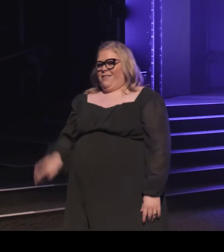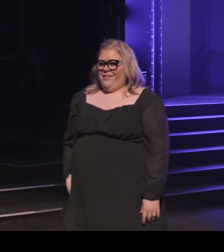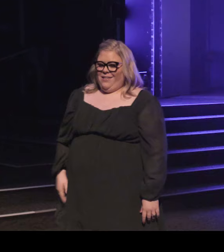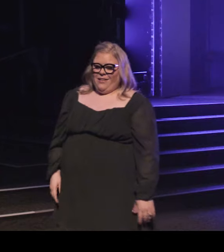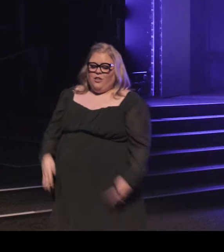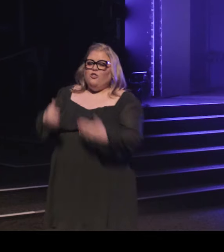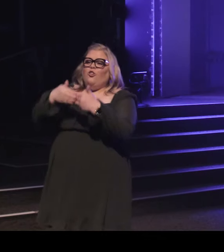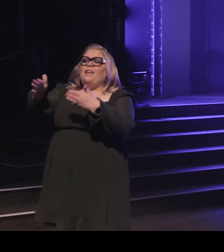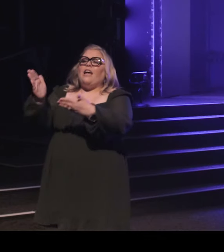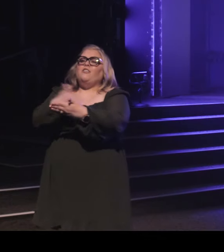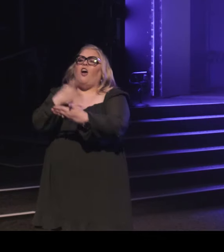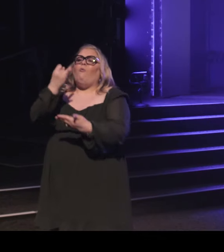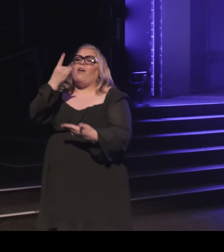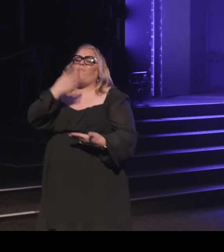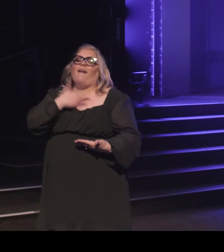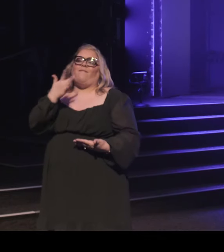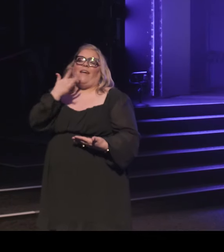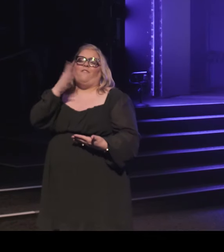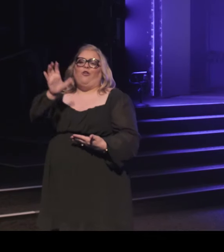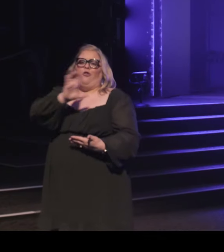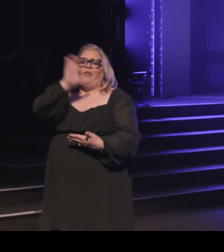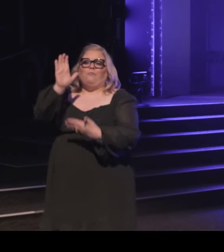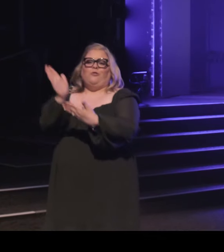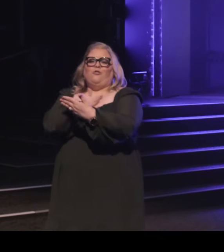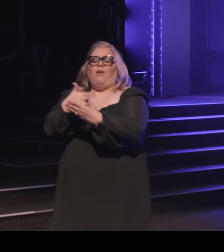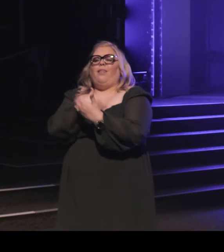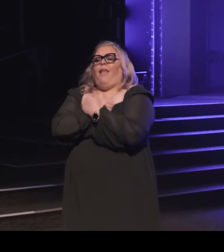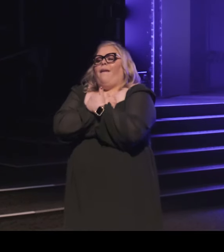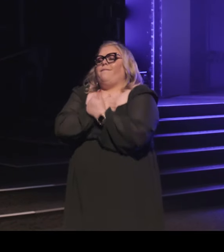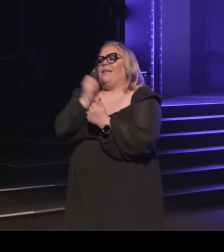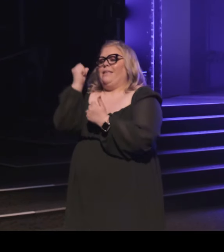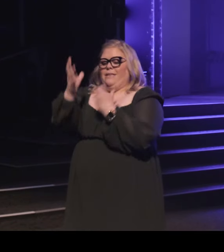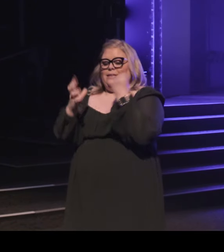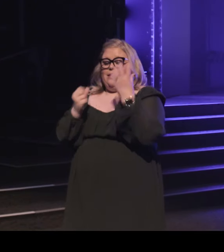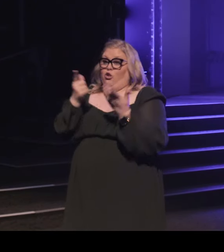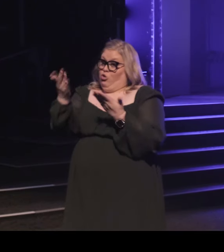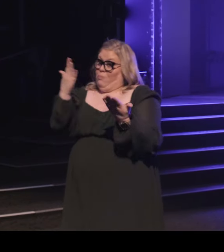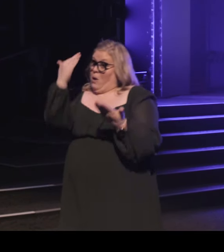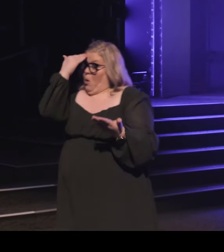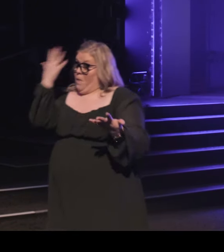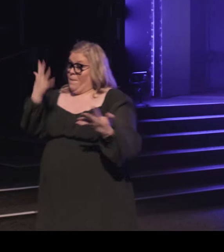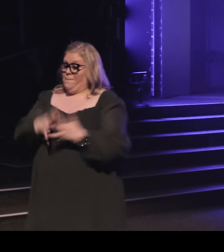This next song is one of my favorite Christmas songs, and I love singing it, so you might know it.